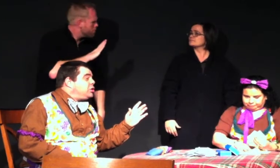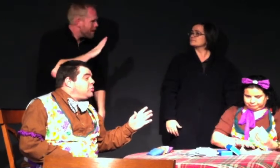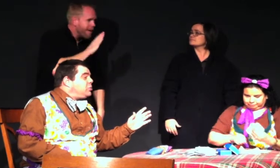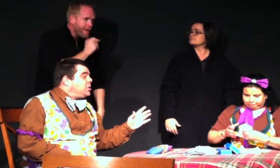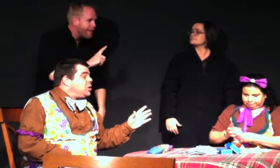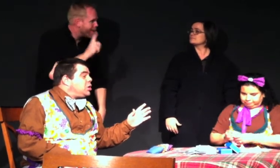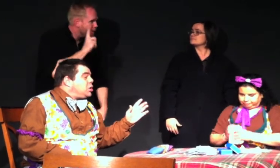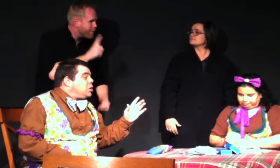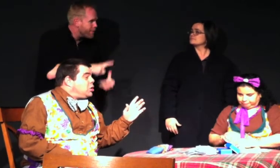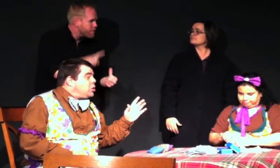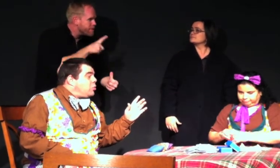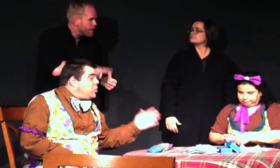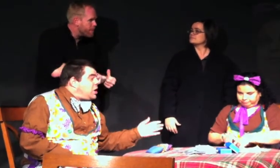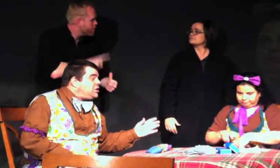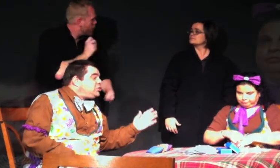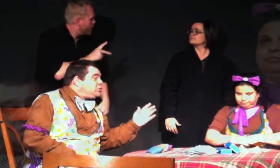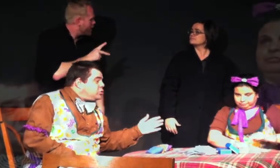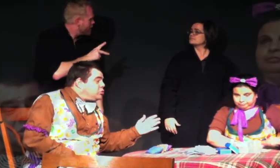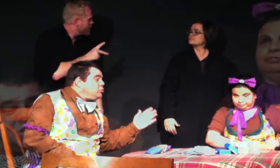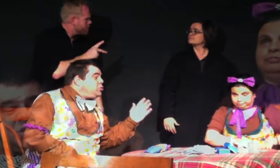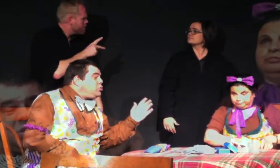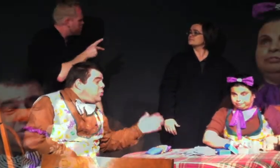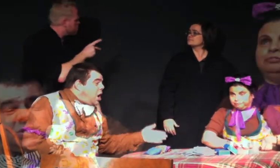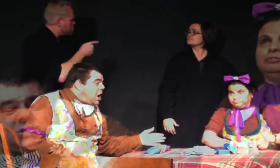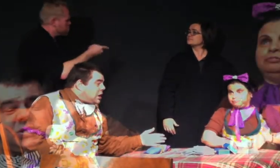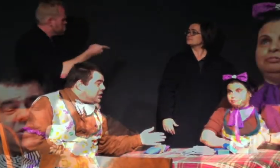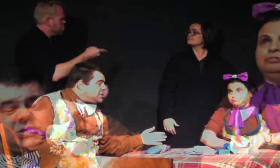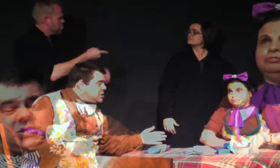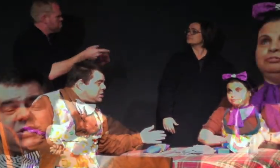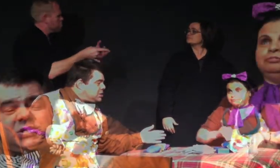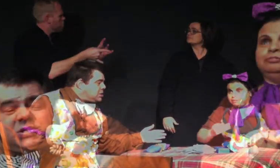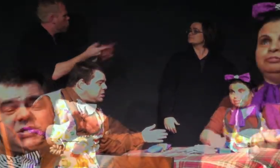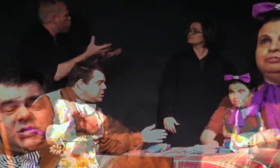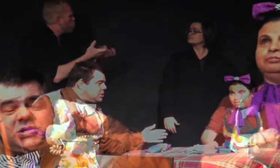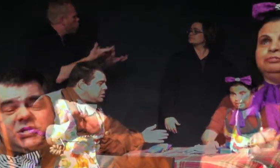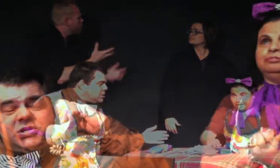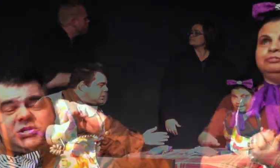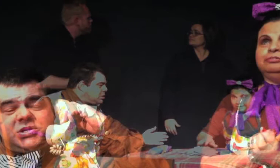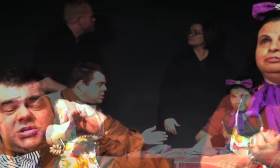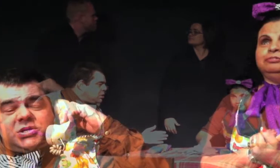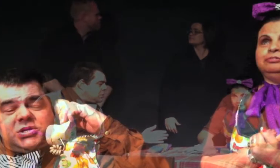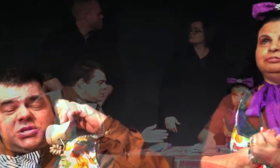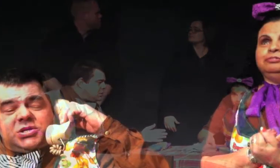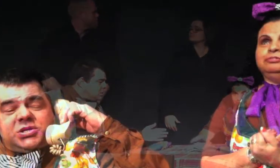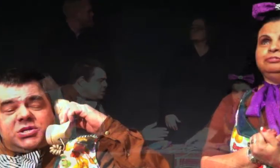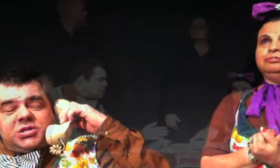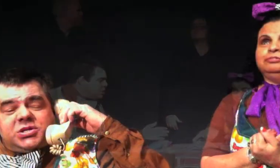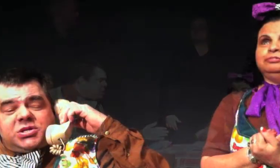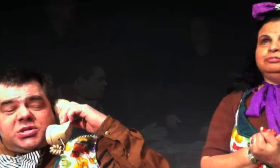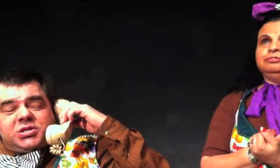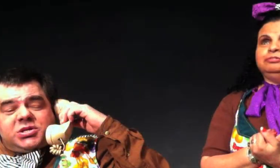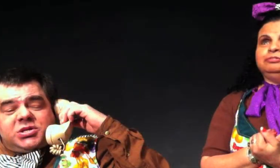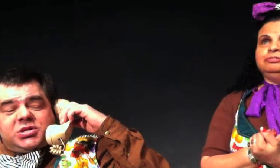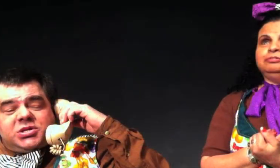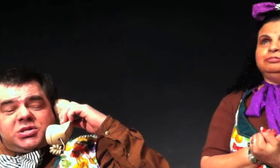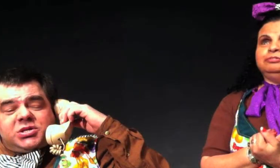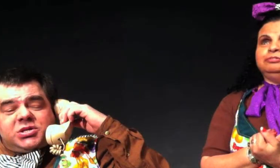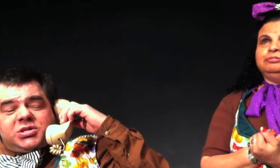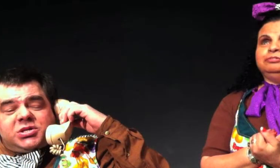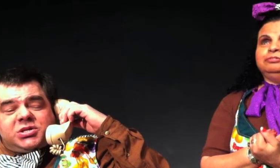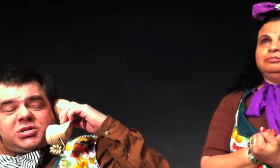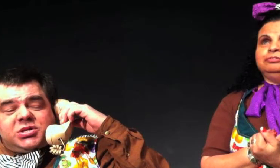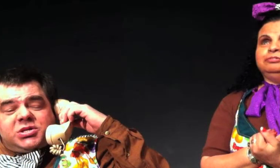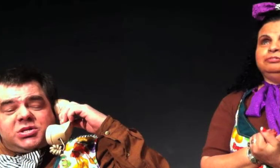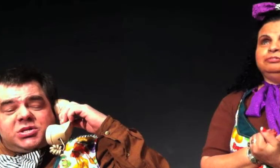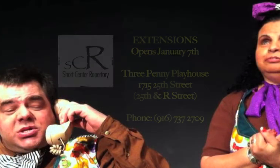hear you. What do you want? I agree with you about not calling